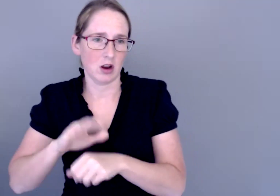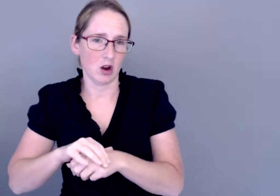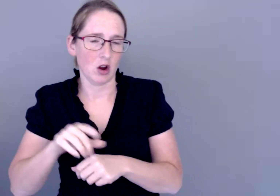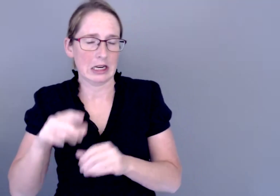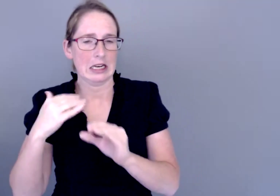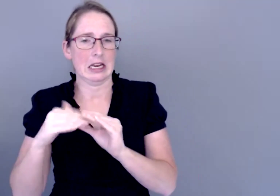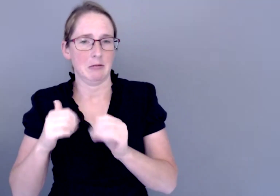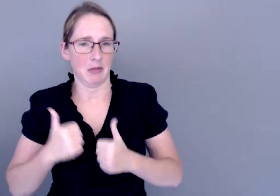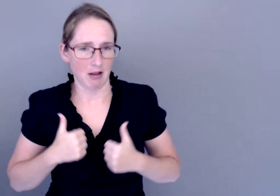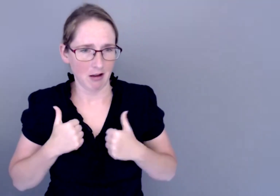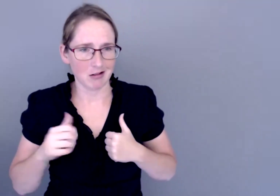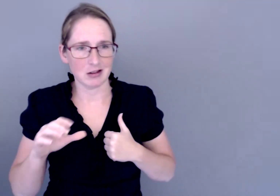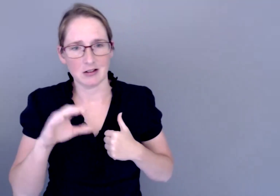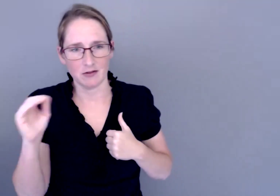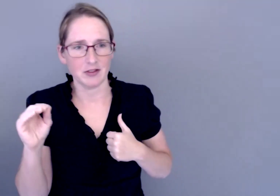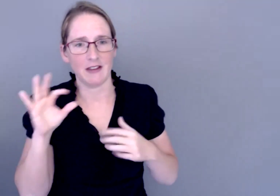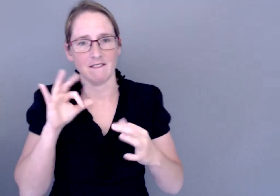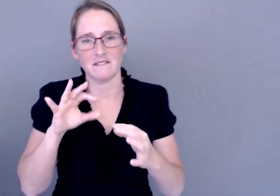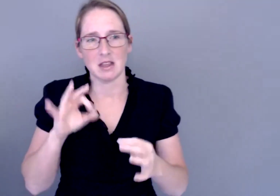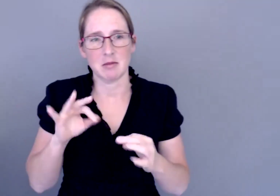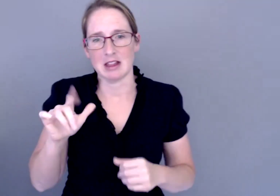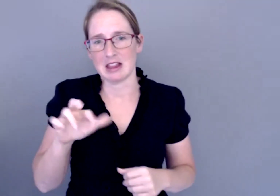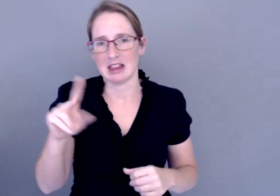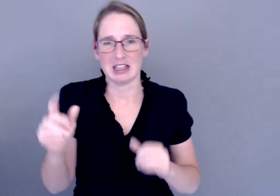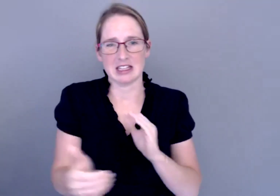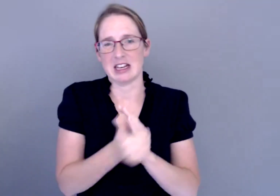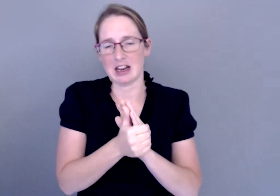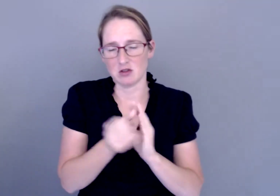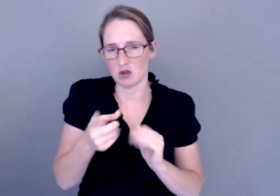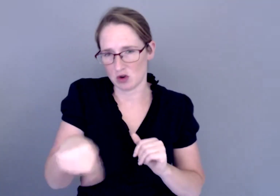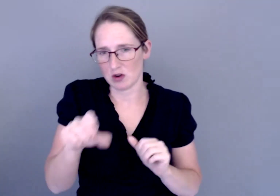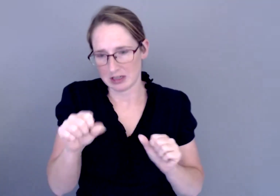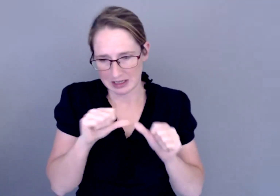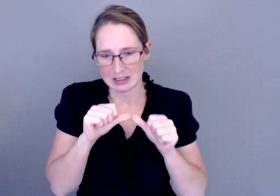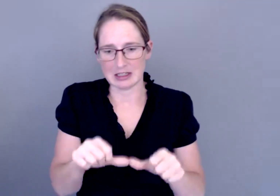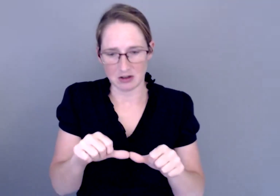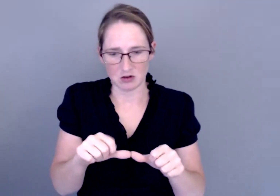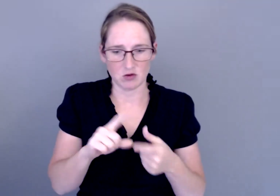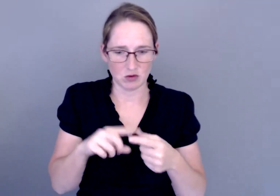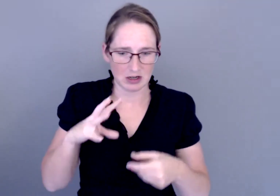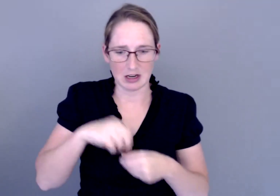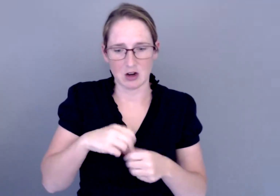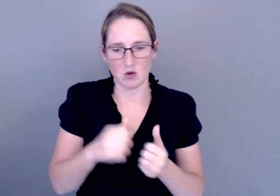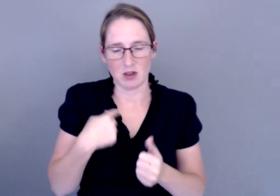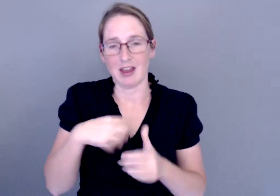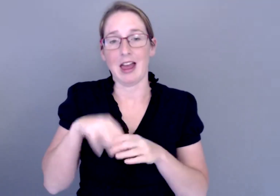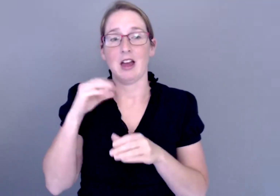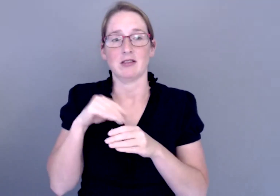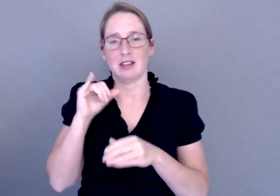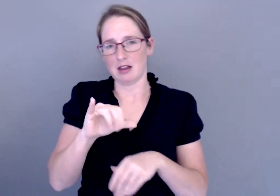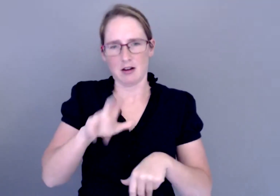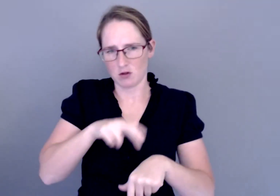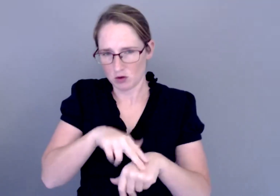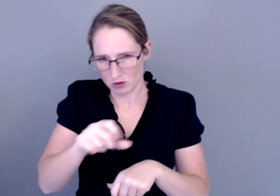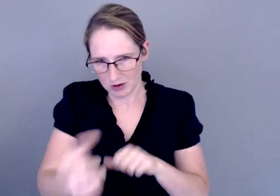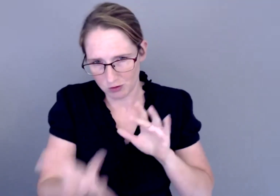email address and a feedback link attached to that, so you all can continue to engage with us outside of course, always you